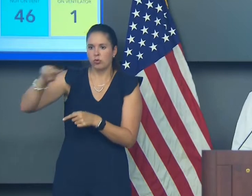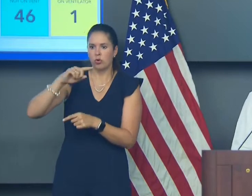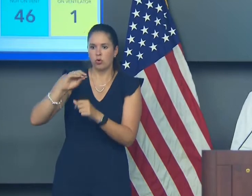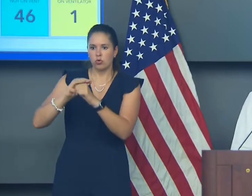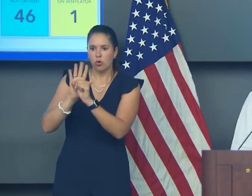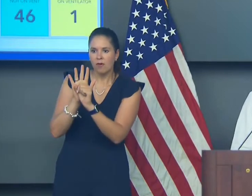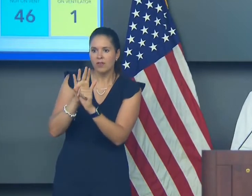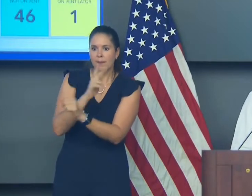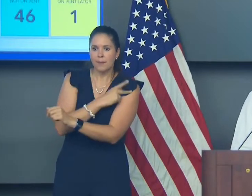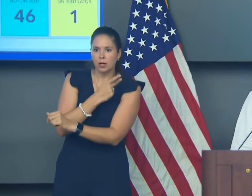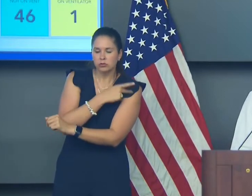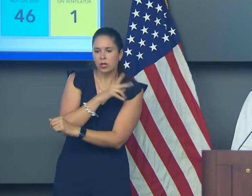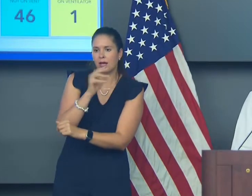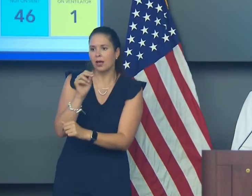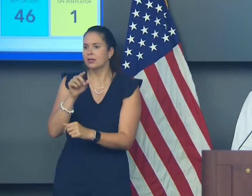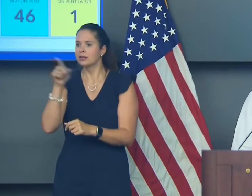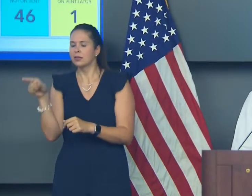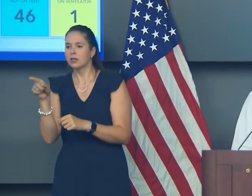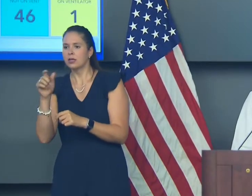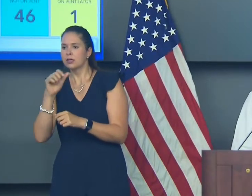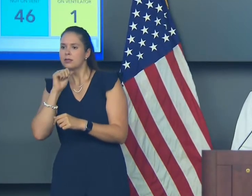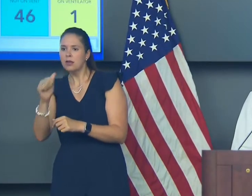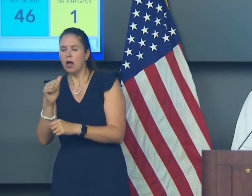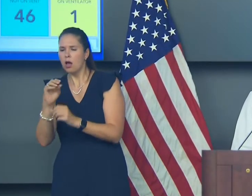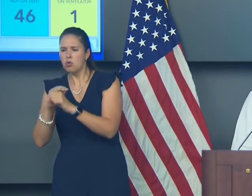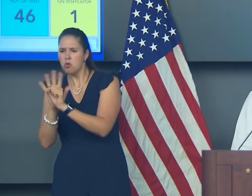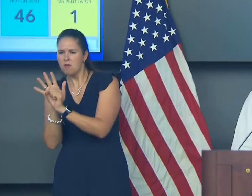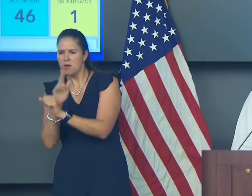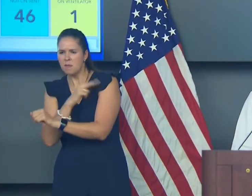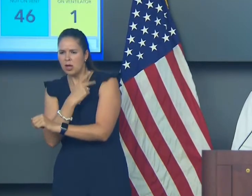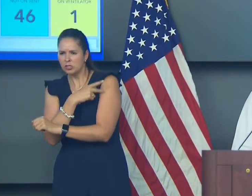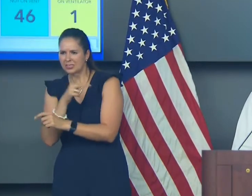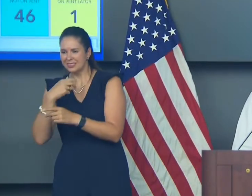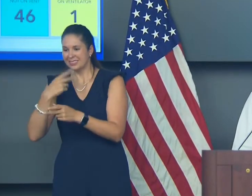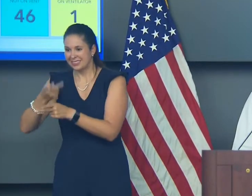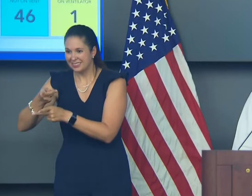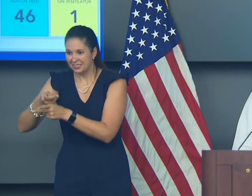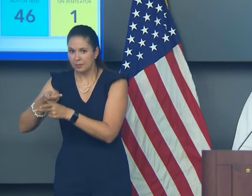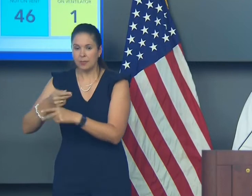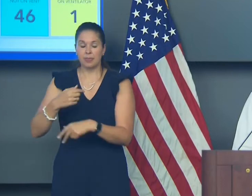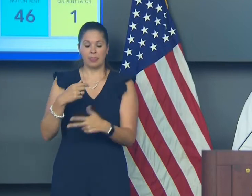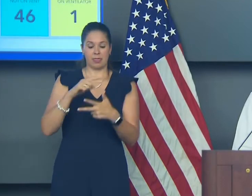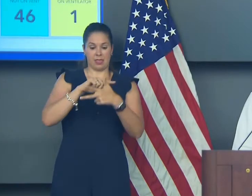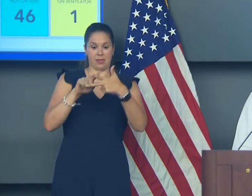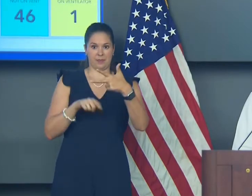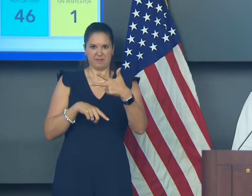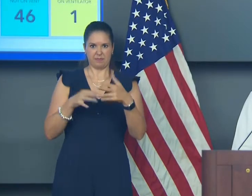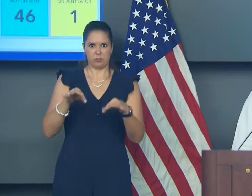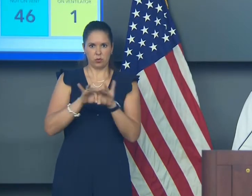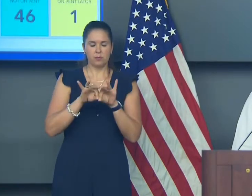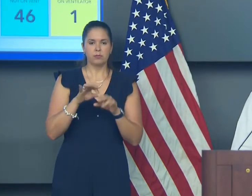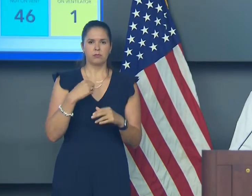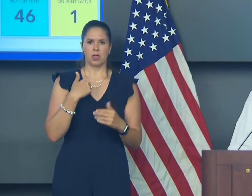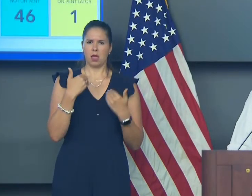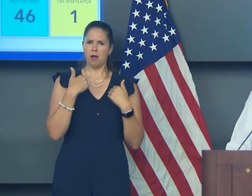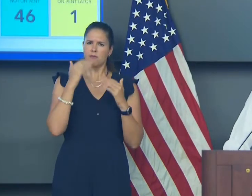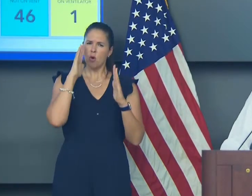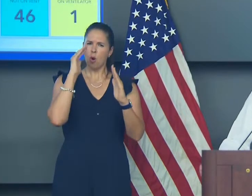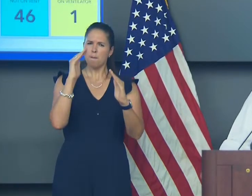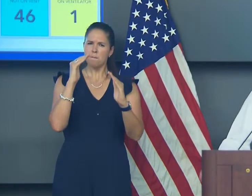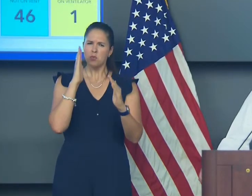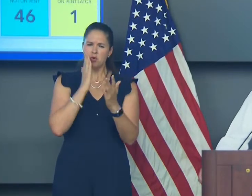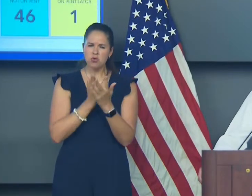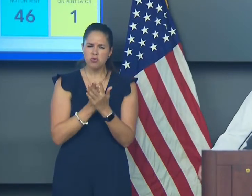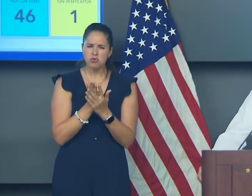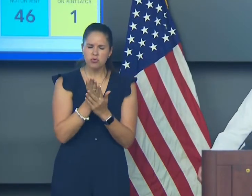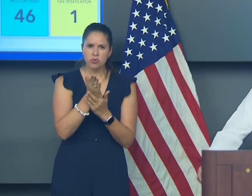patients alike. I do have hope. I mean, I know we're going to get through this. How quickly we get through